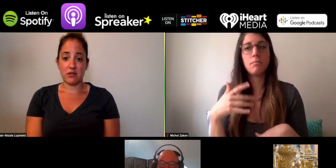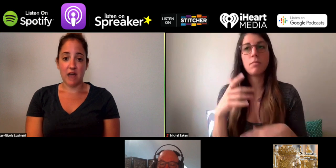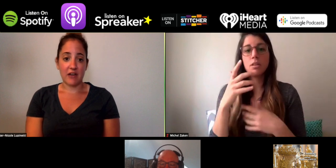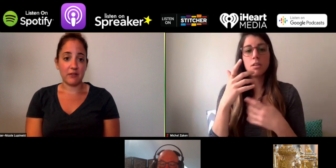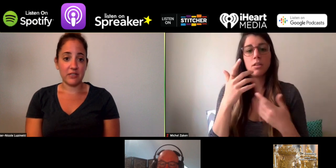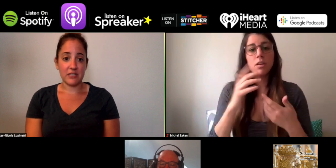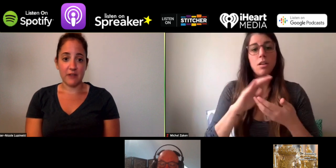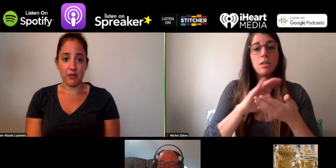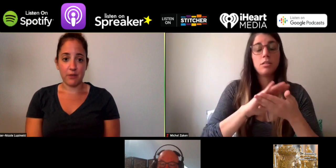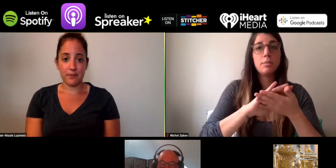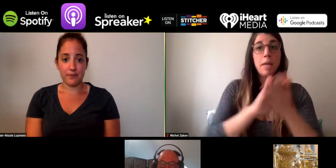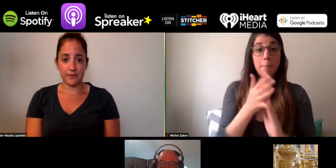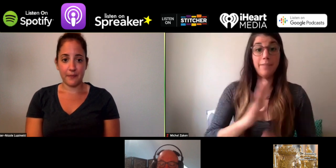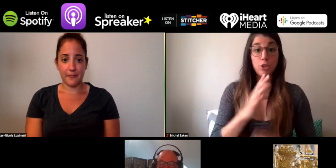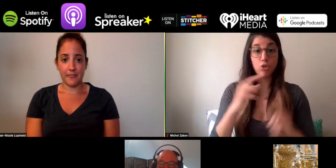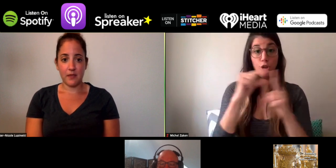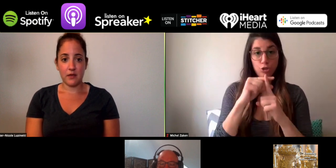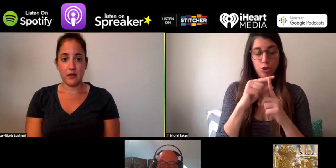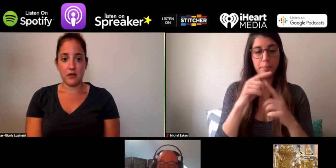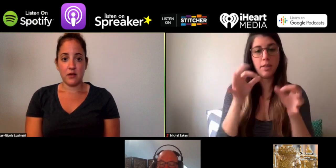can't cognitively develop.